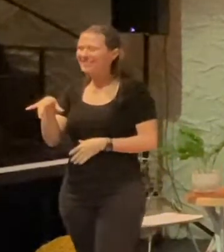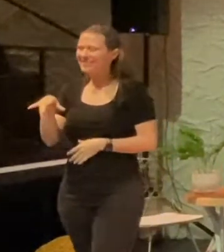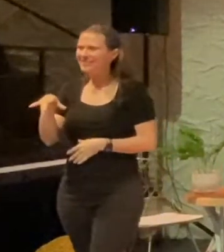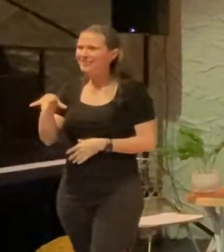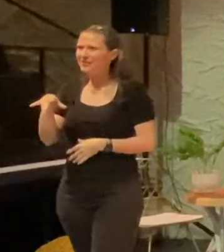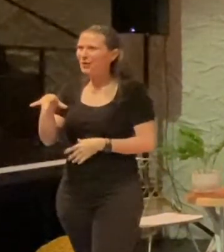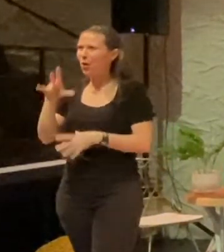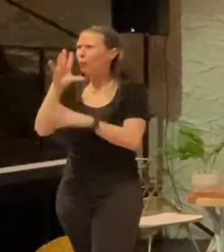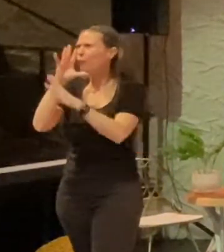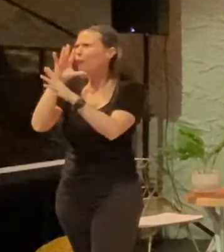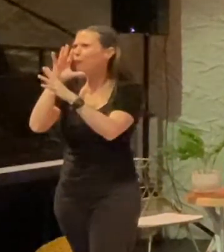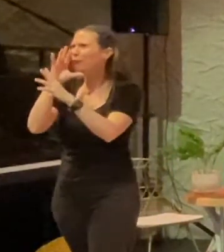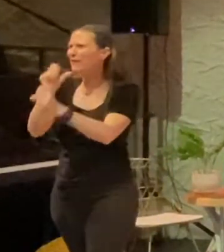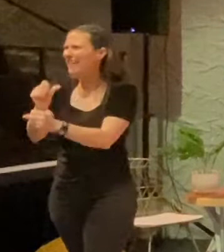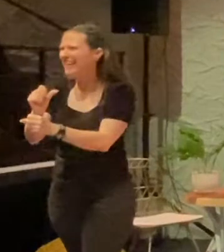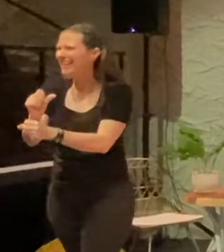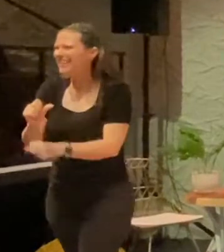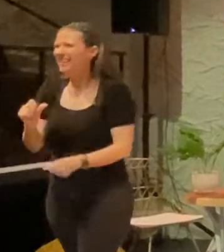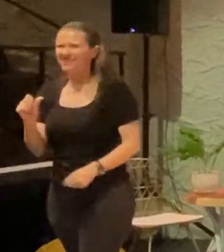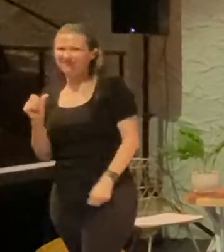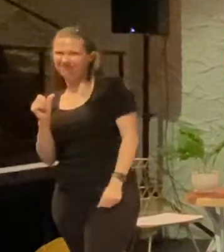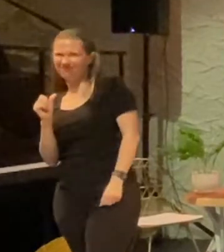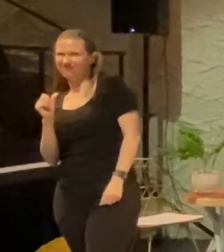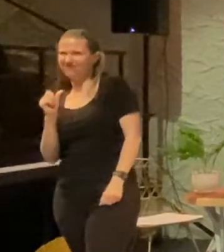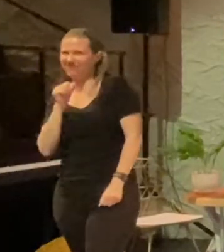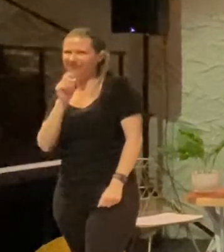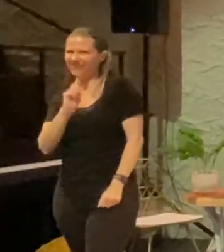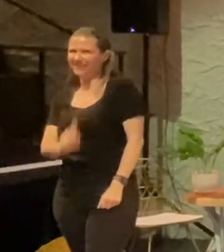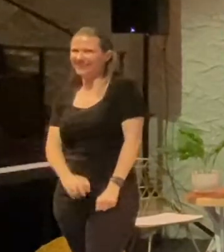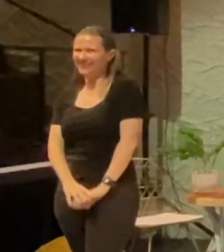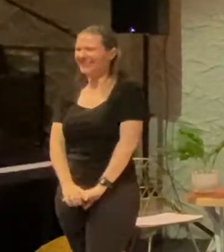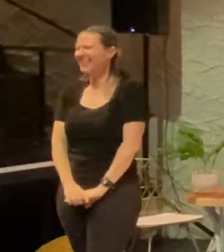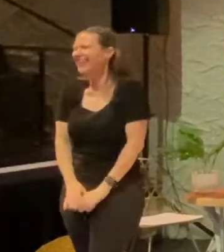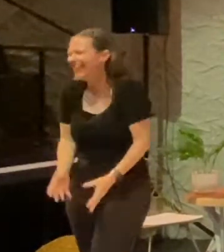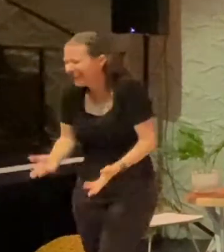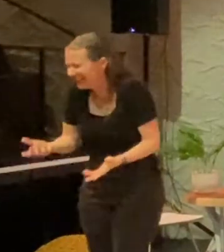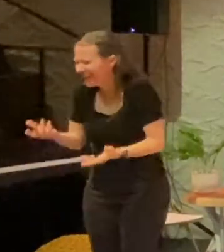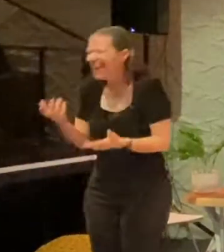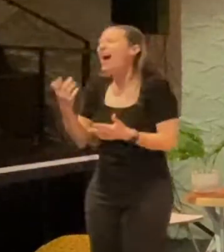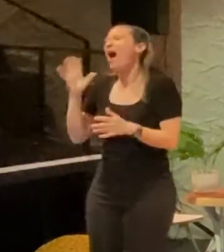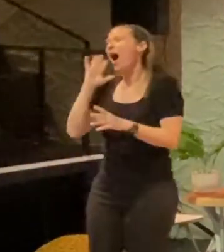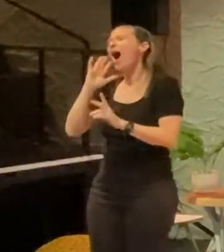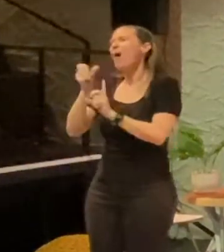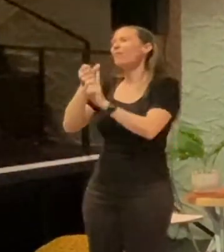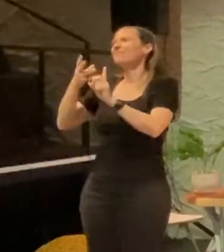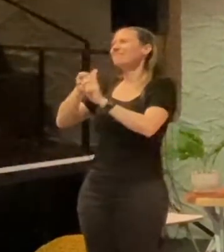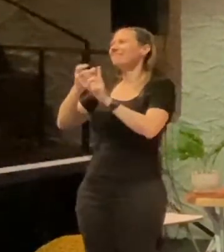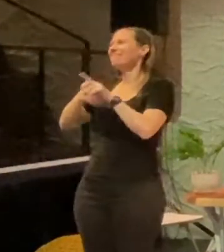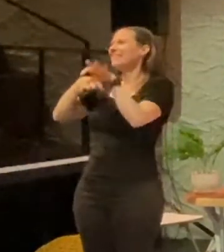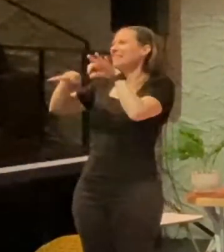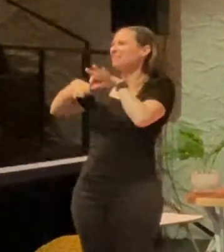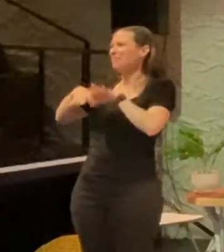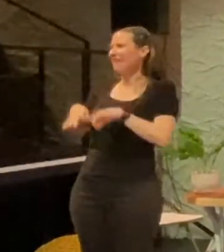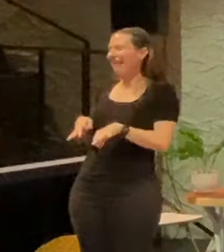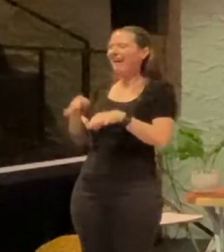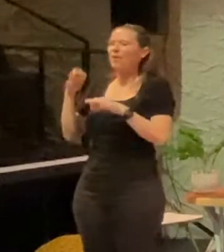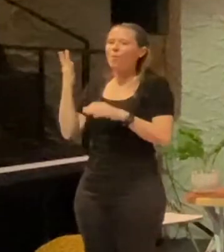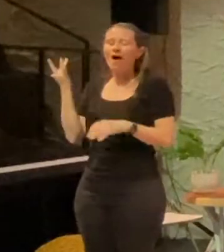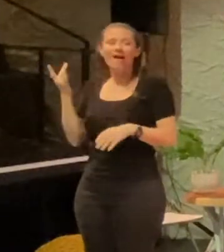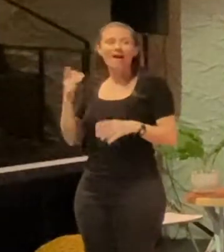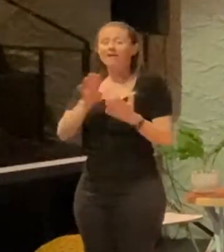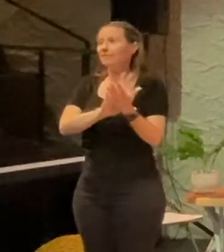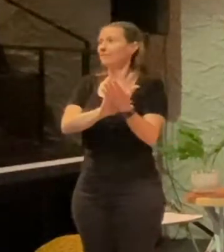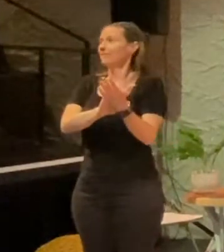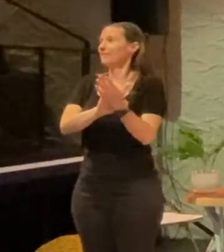riveting? You're like, or what? Okay, I'm going to point out a couple of things here. And can we just give